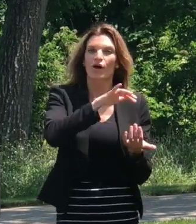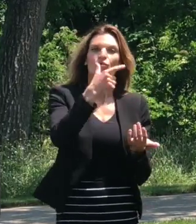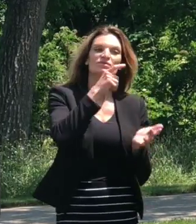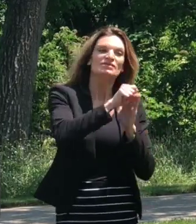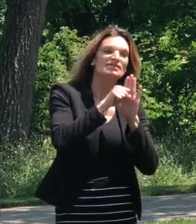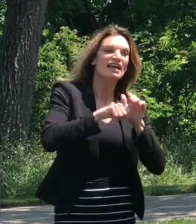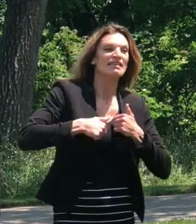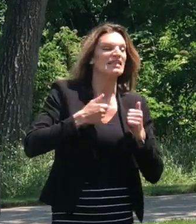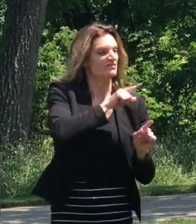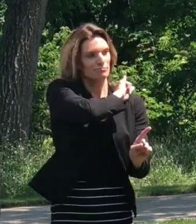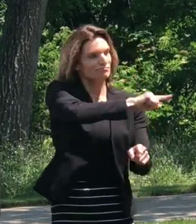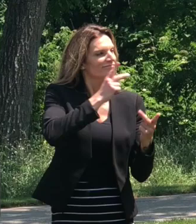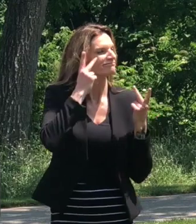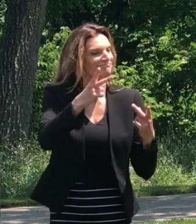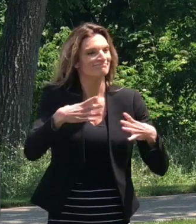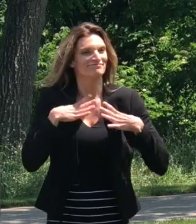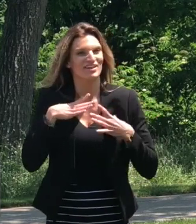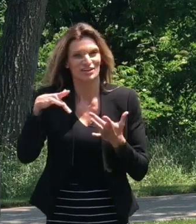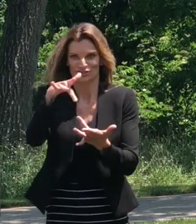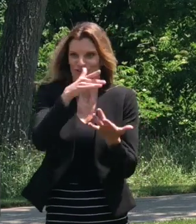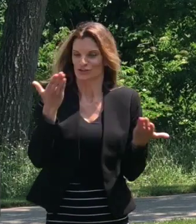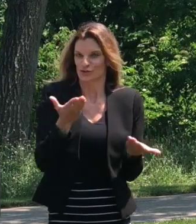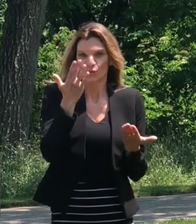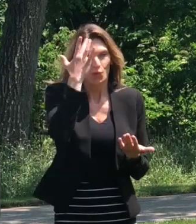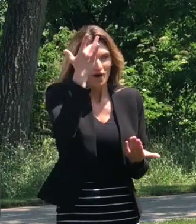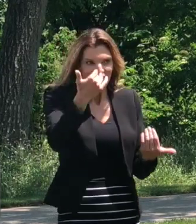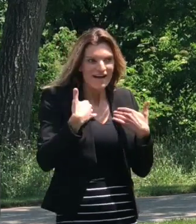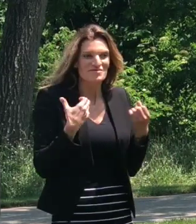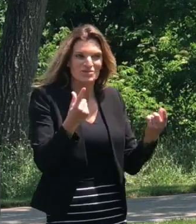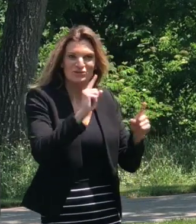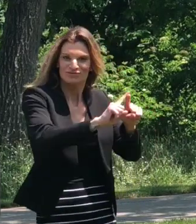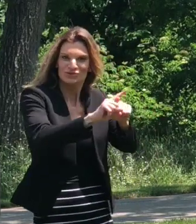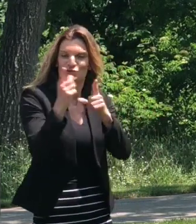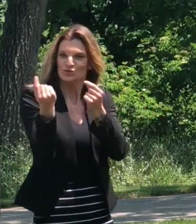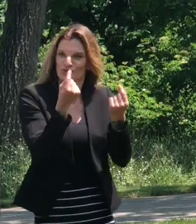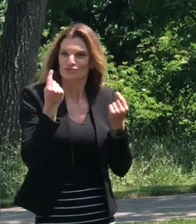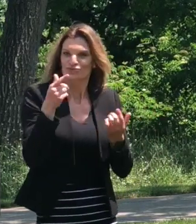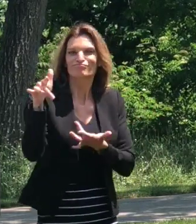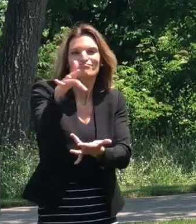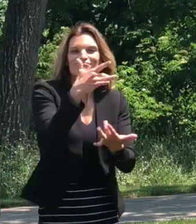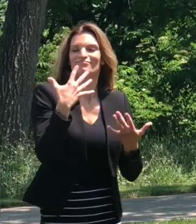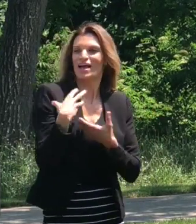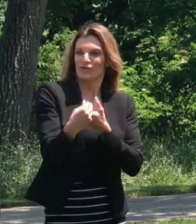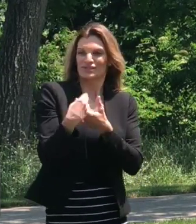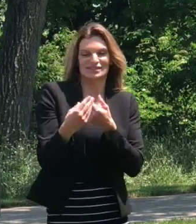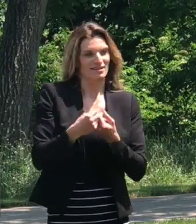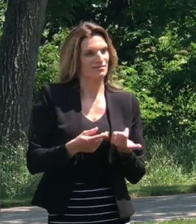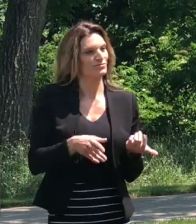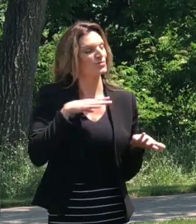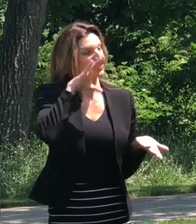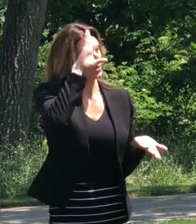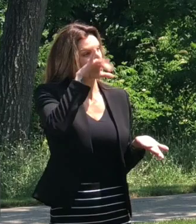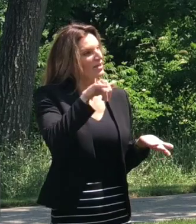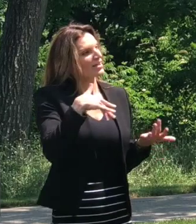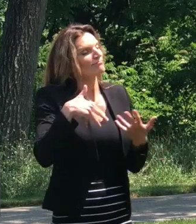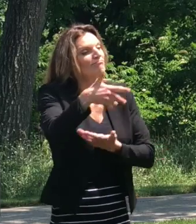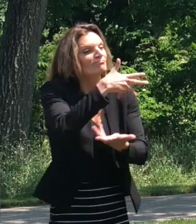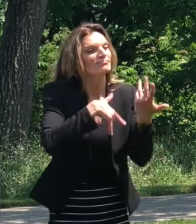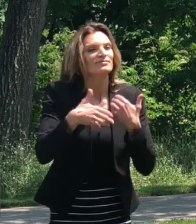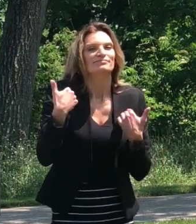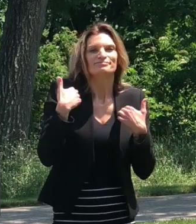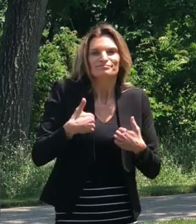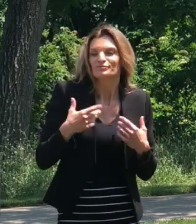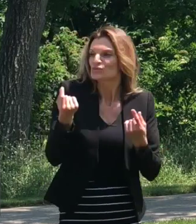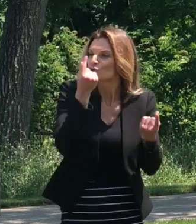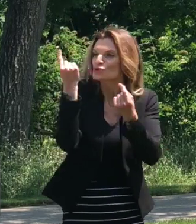here for opportunities to enjoy the outdoors. We know that time spent in public spaces leads to more